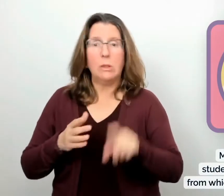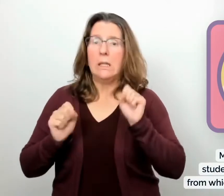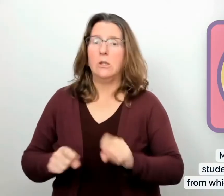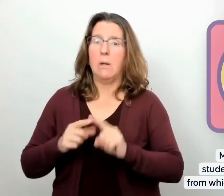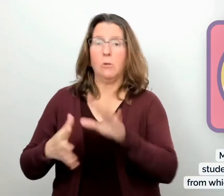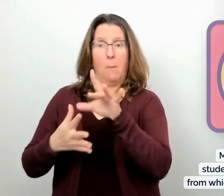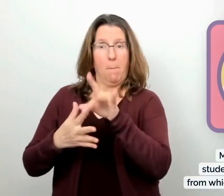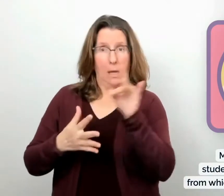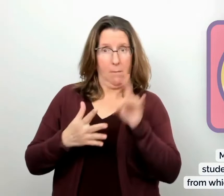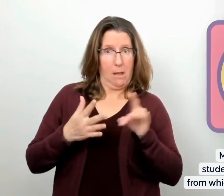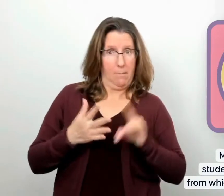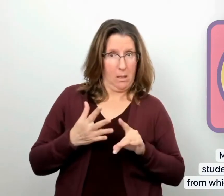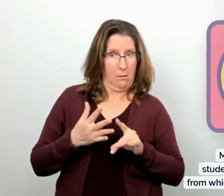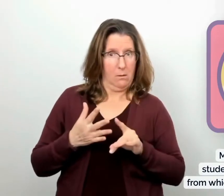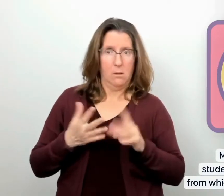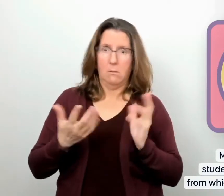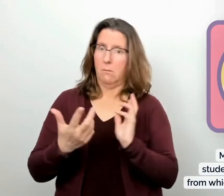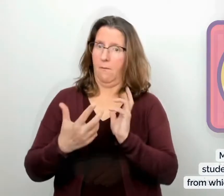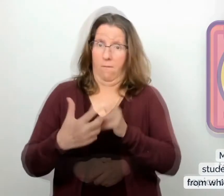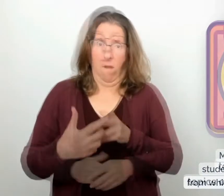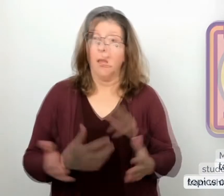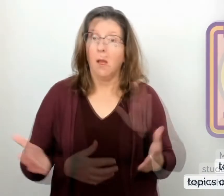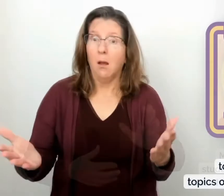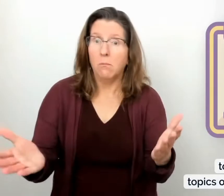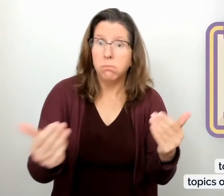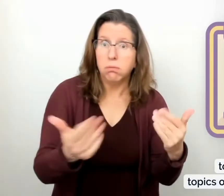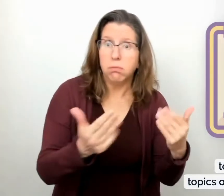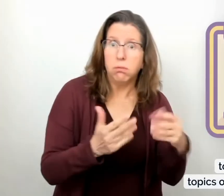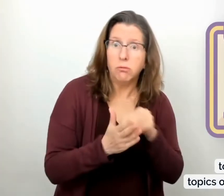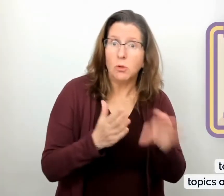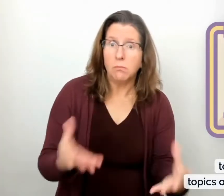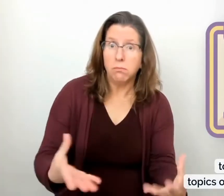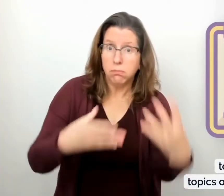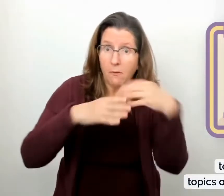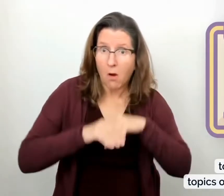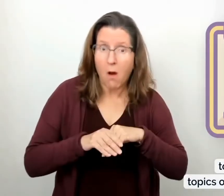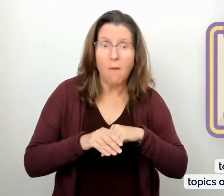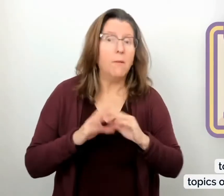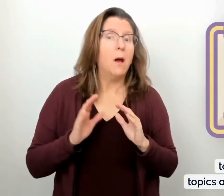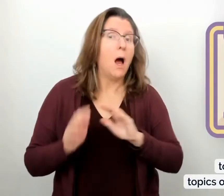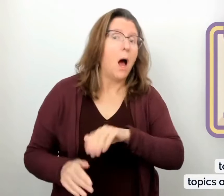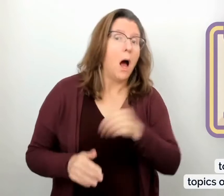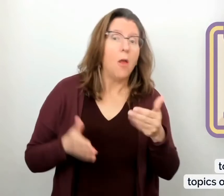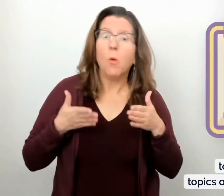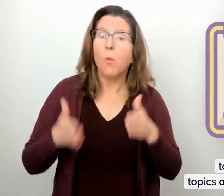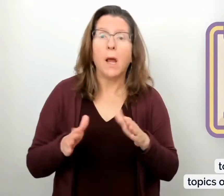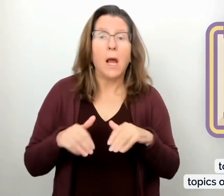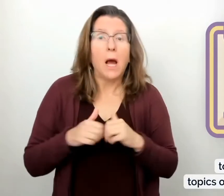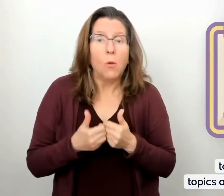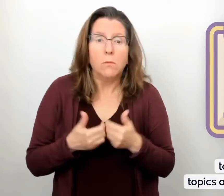interests, allowing the student some choice. One example of this strategy to engage the students is to